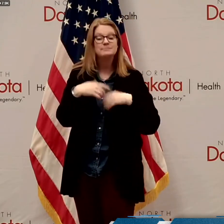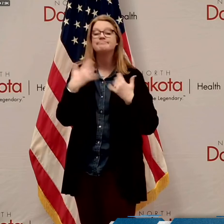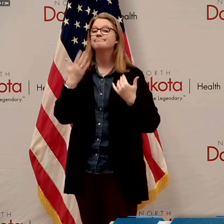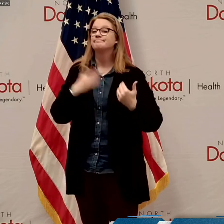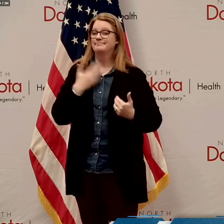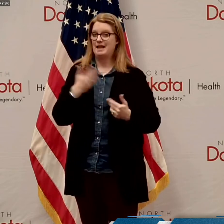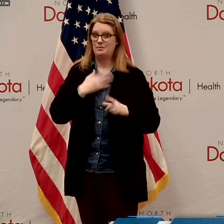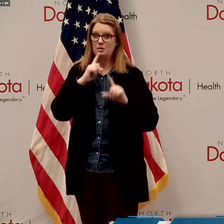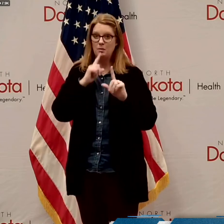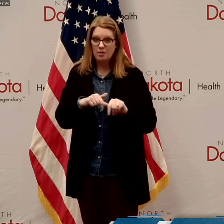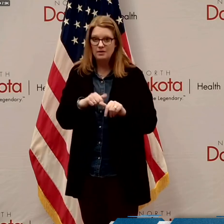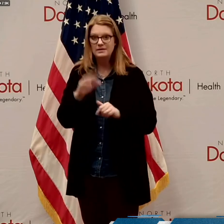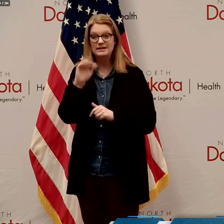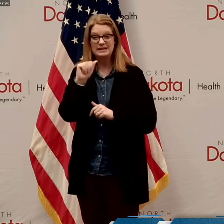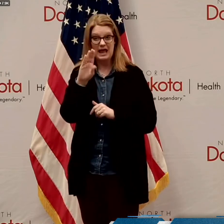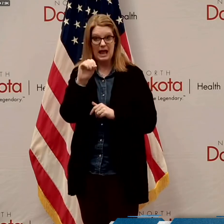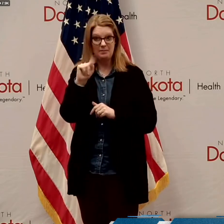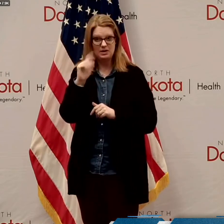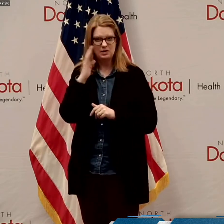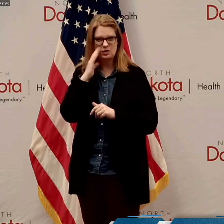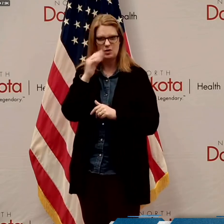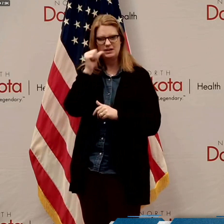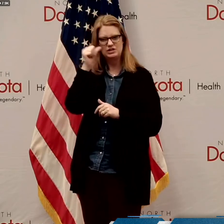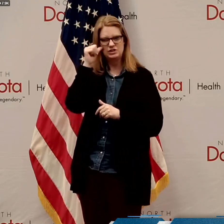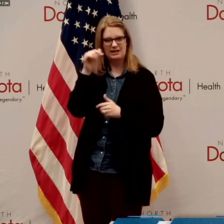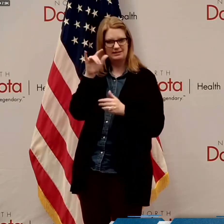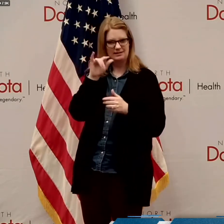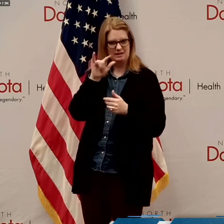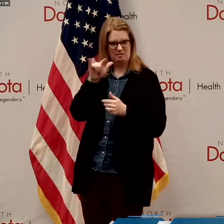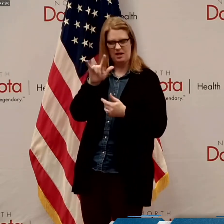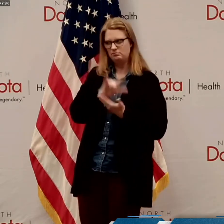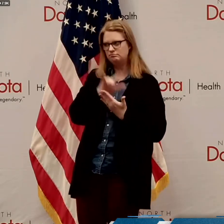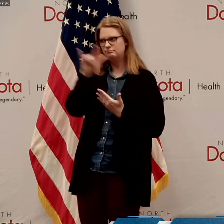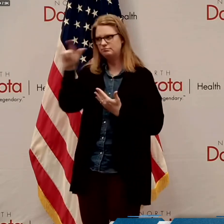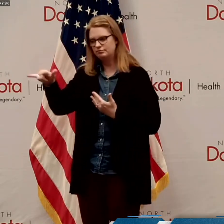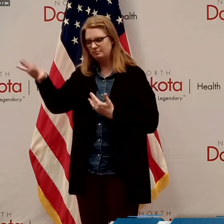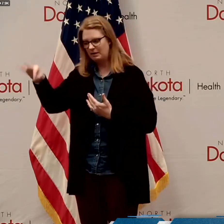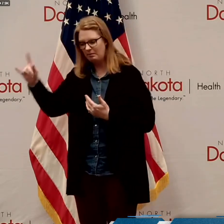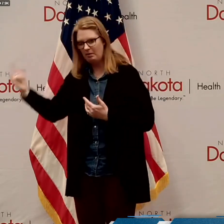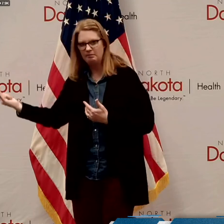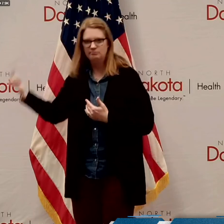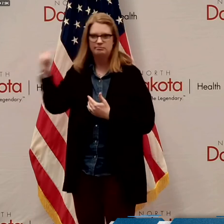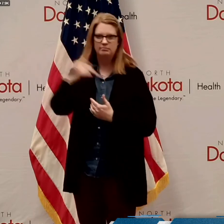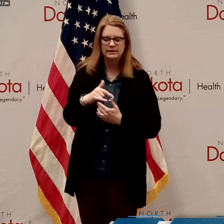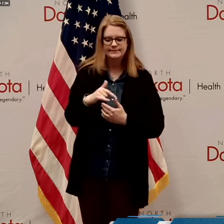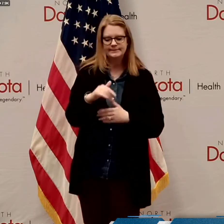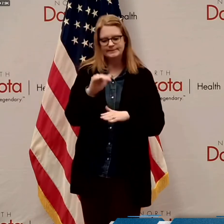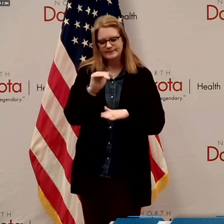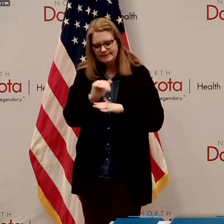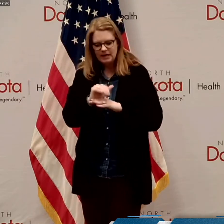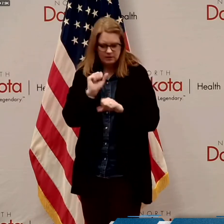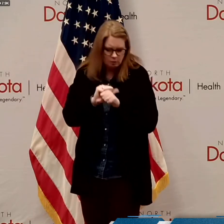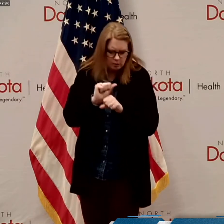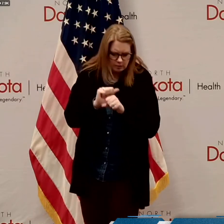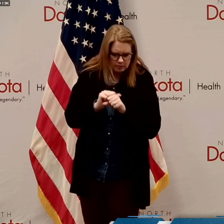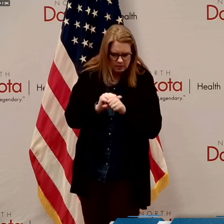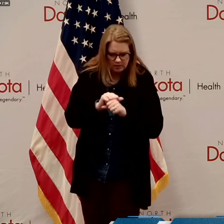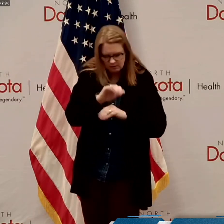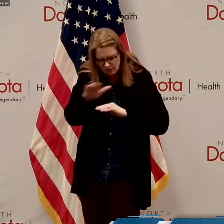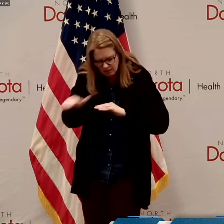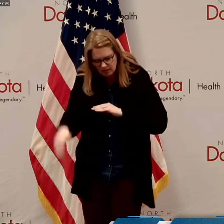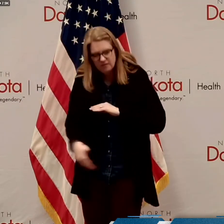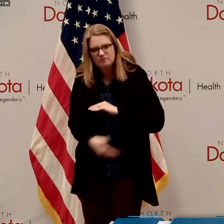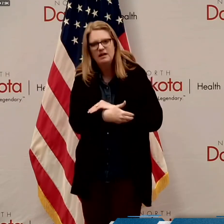did, the Abbott technician that we picked up in the state plane, they worked through the night along with the lab technicians to catch